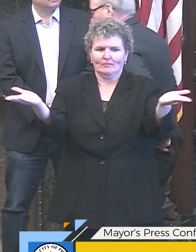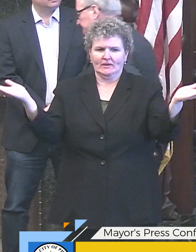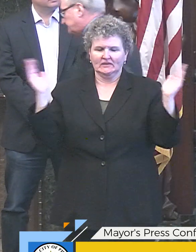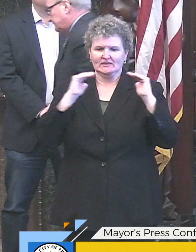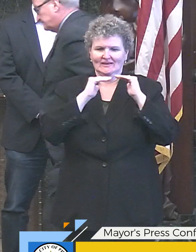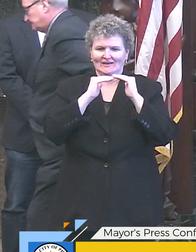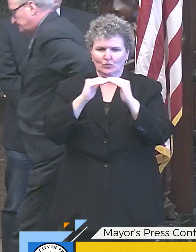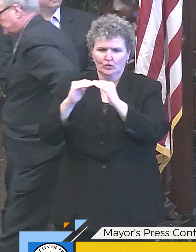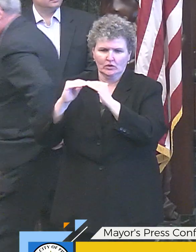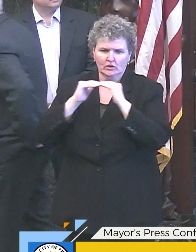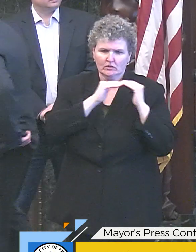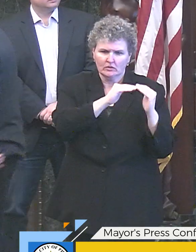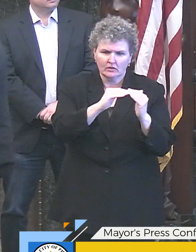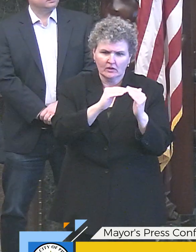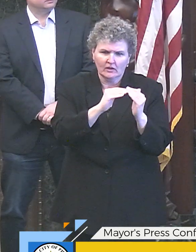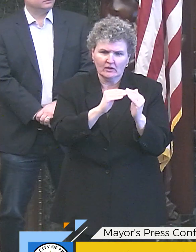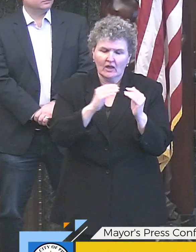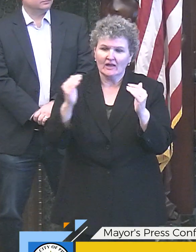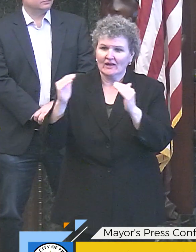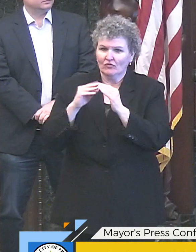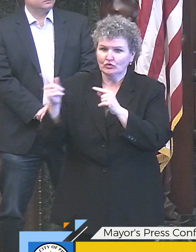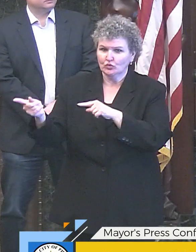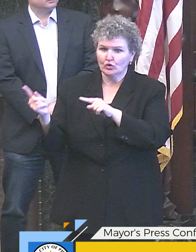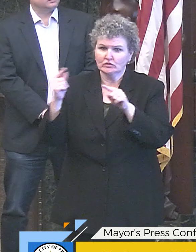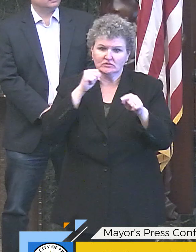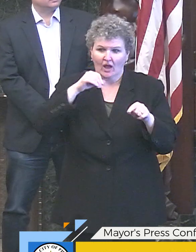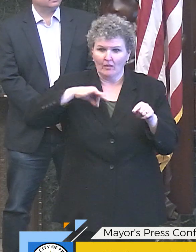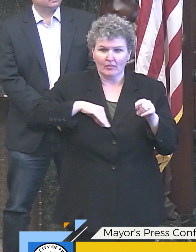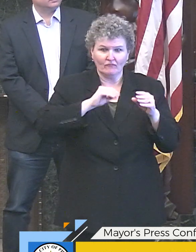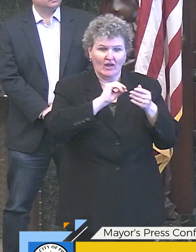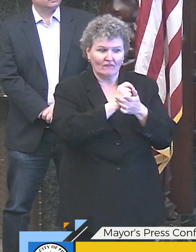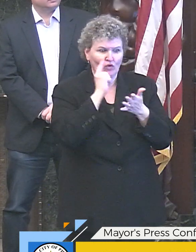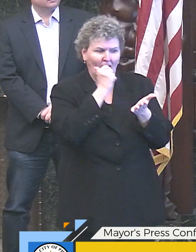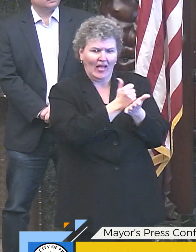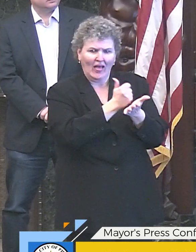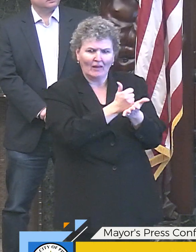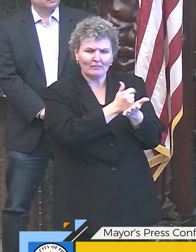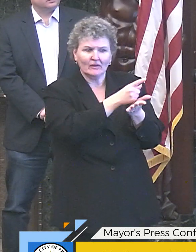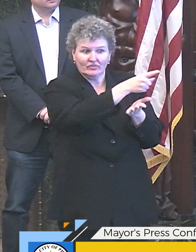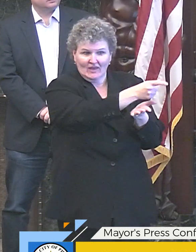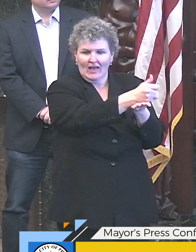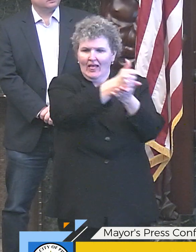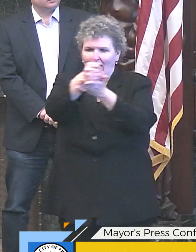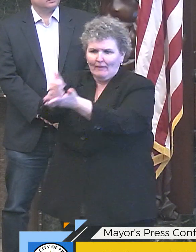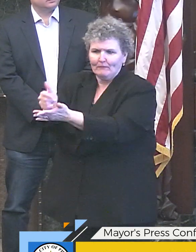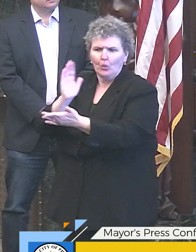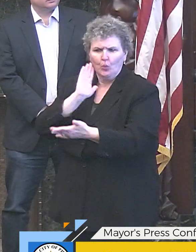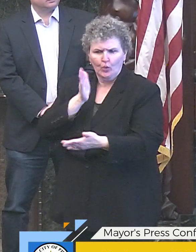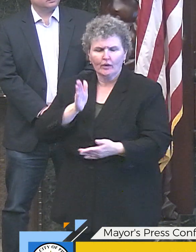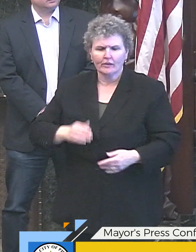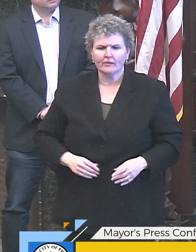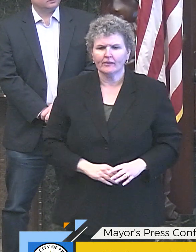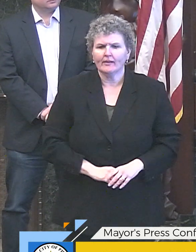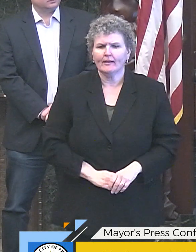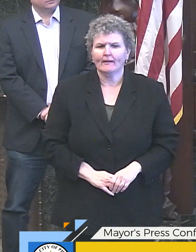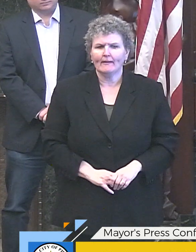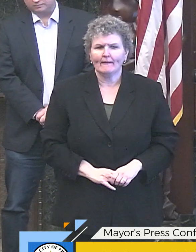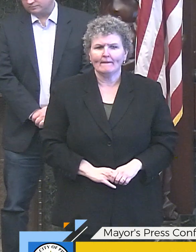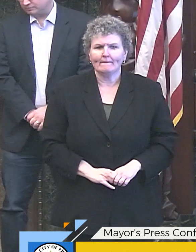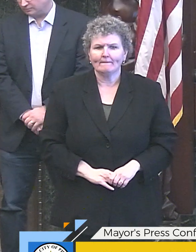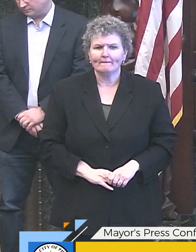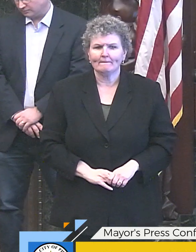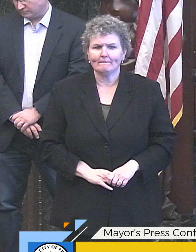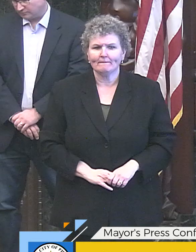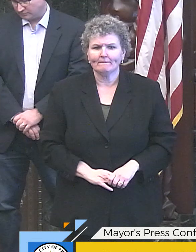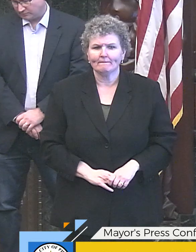Thank you so much. Muchas gracias. La gente que requiere ayuda no se le va a pedir documentos, de manera que no estamos pidiéndoles